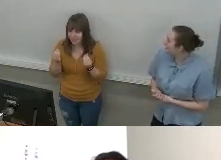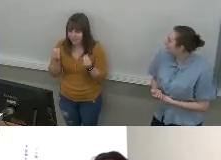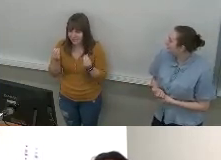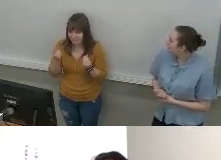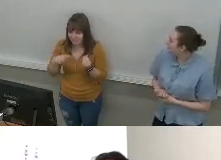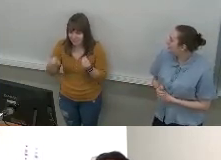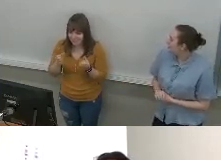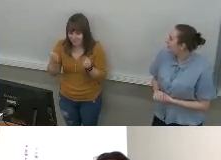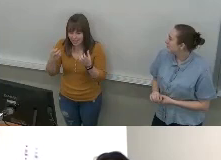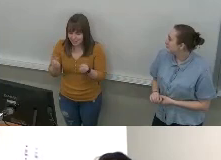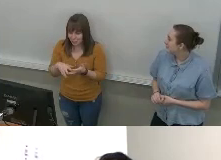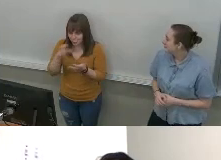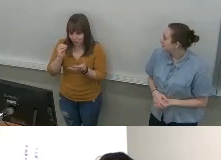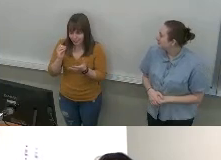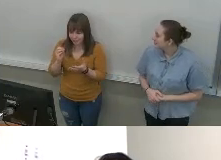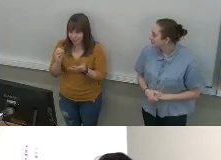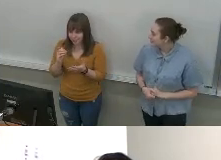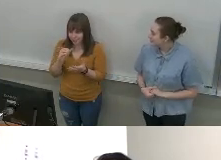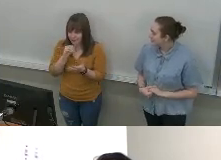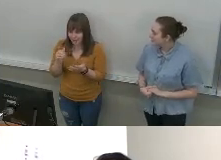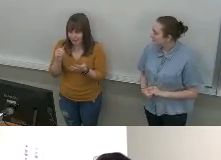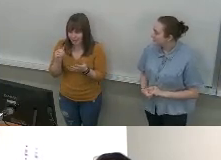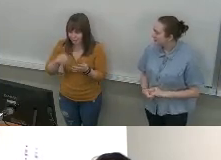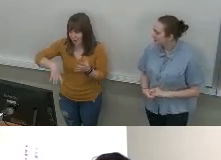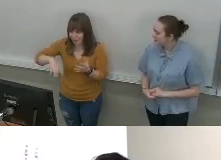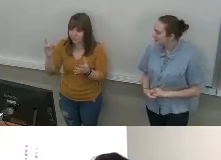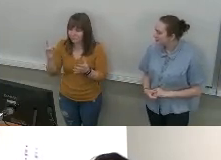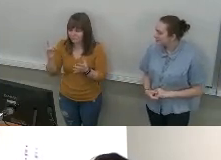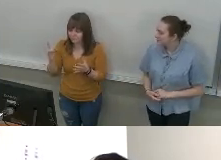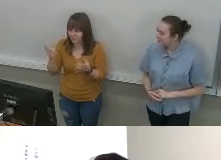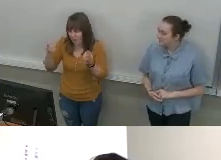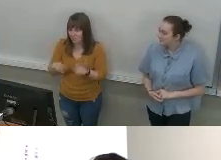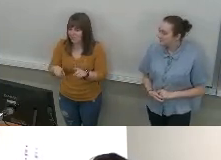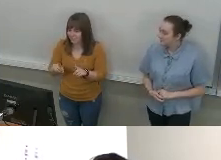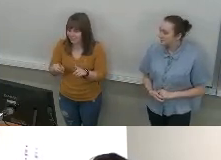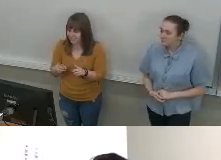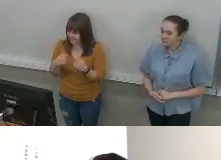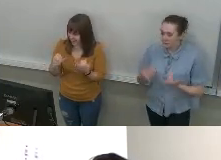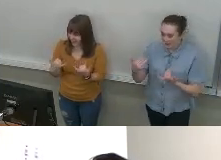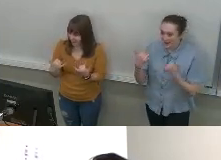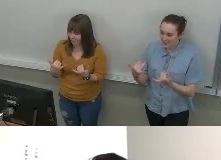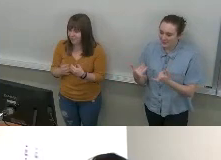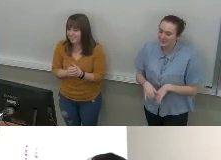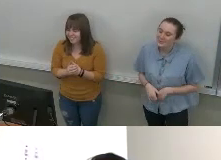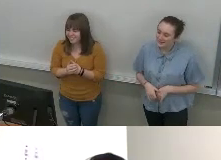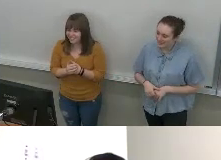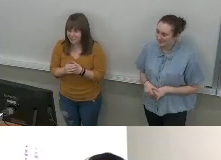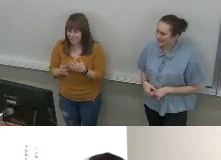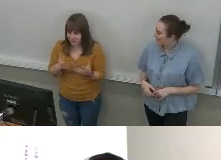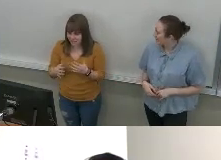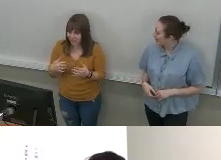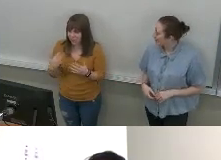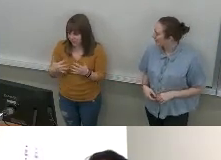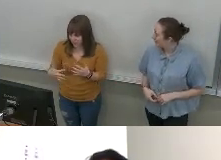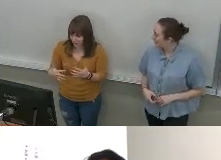and these signs that you're learning, they're not random. They're happening Right now.